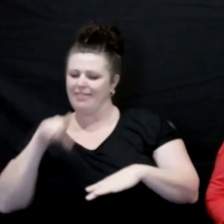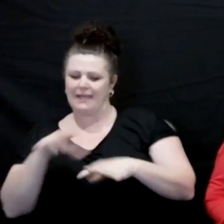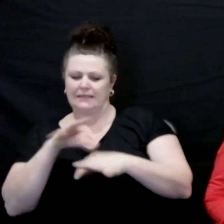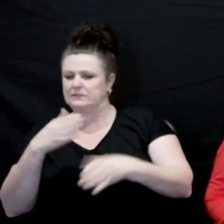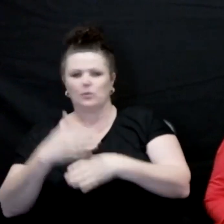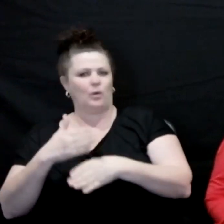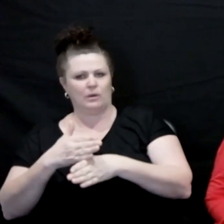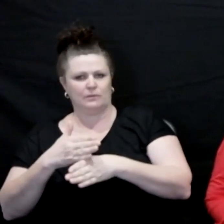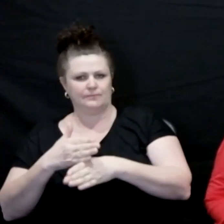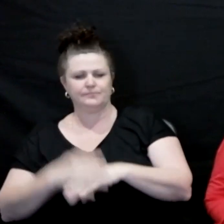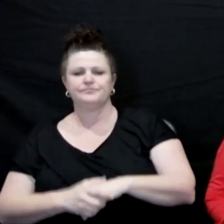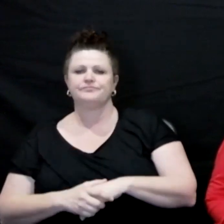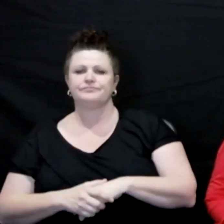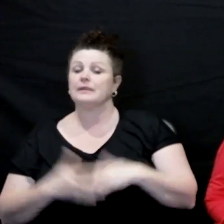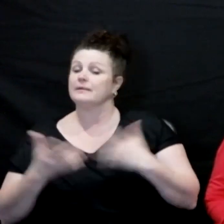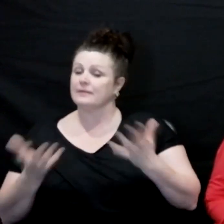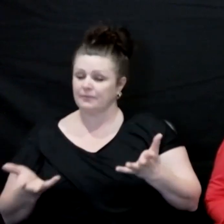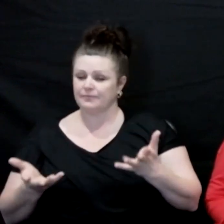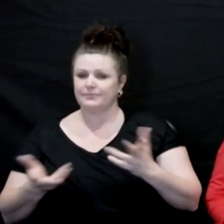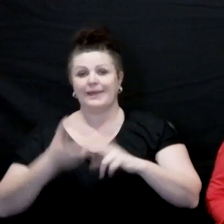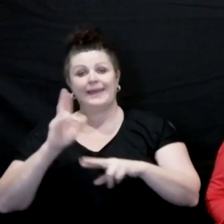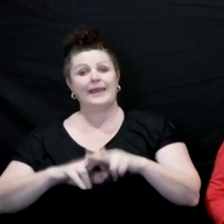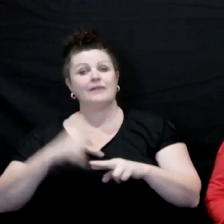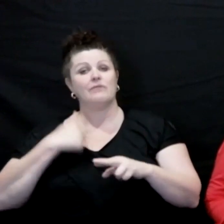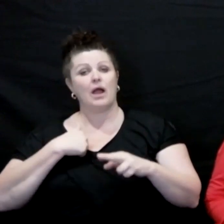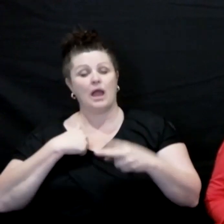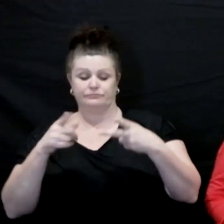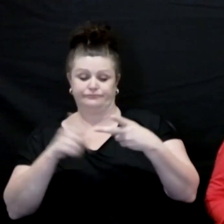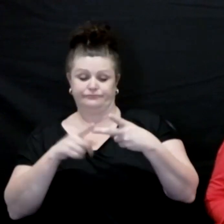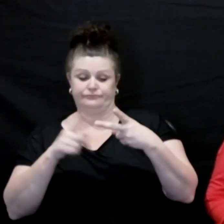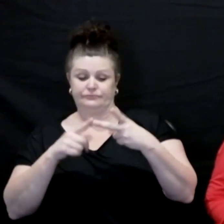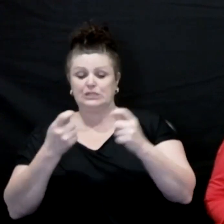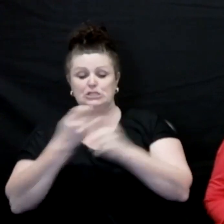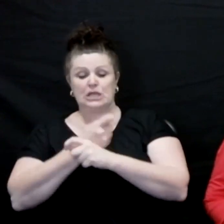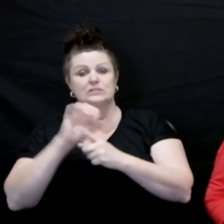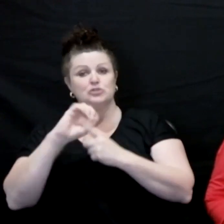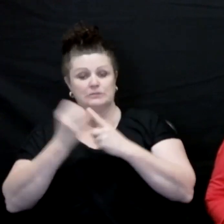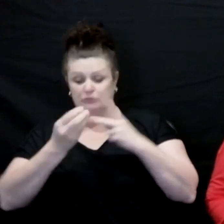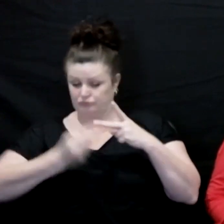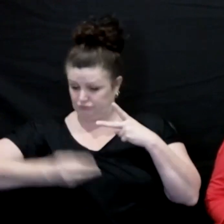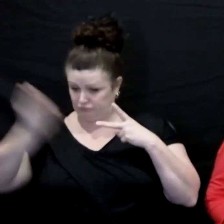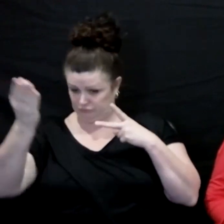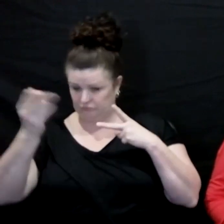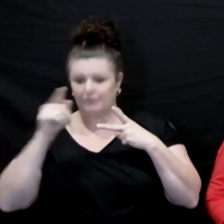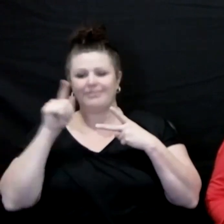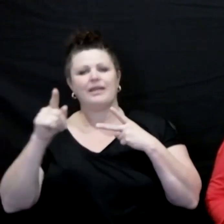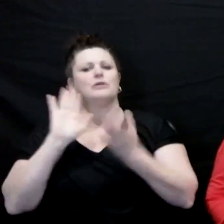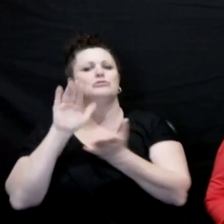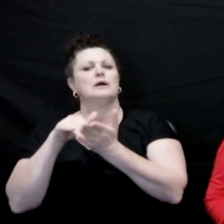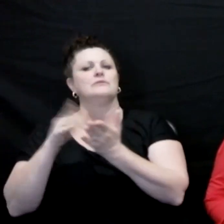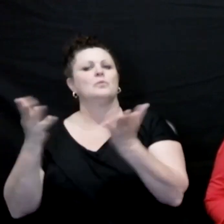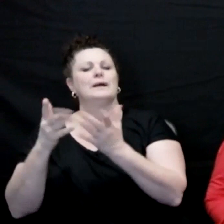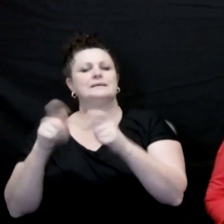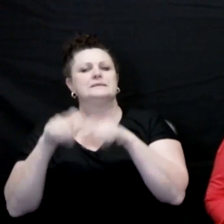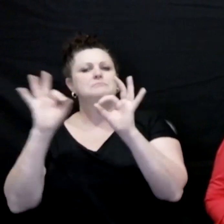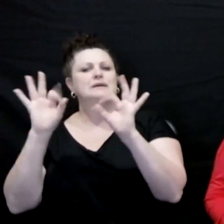Now, what will happen if you submit a change in circumstance review is it goes to a special team, and